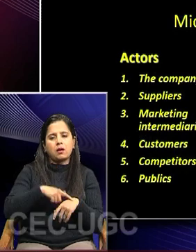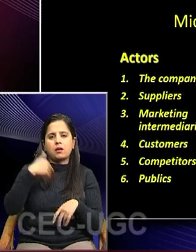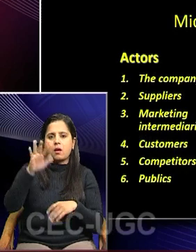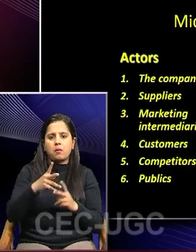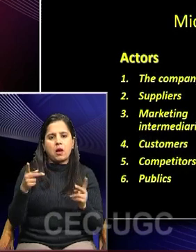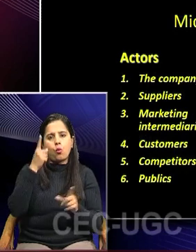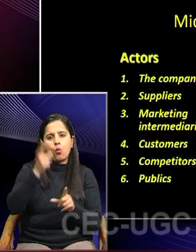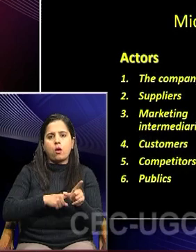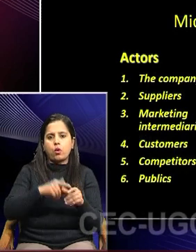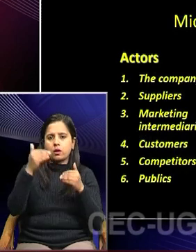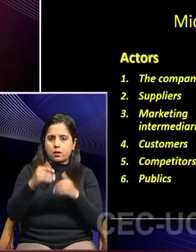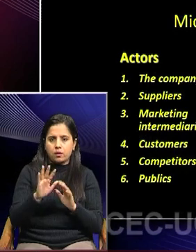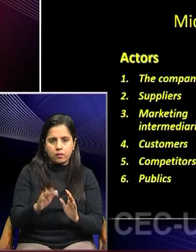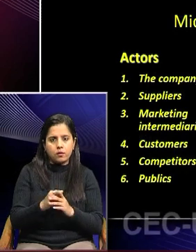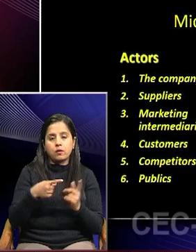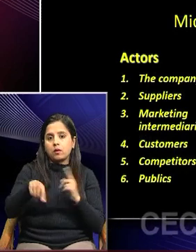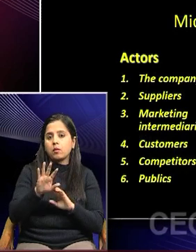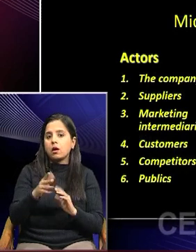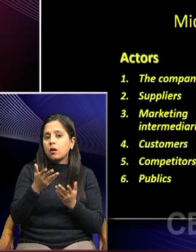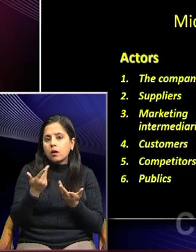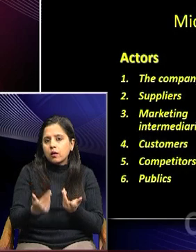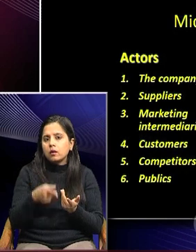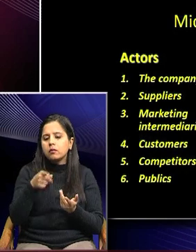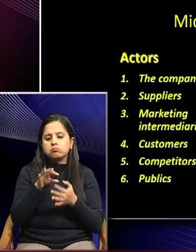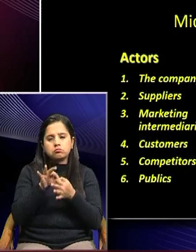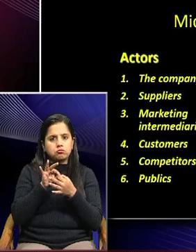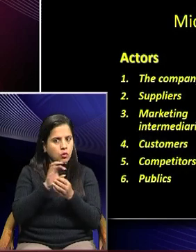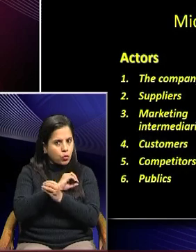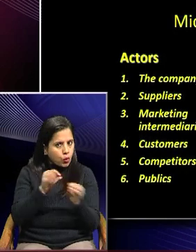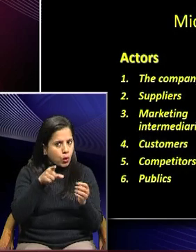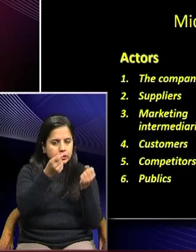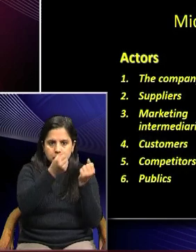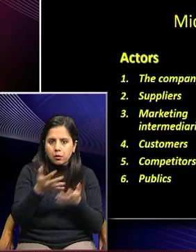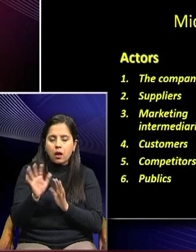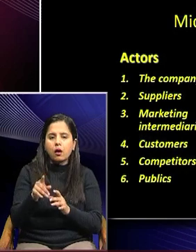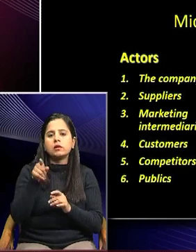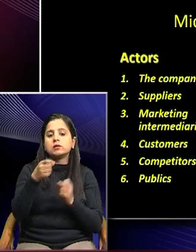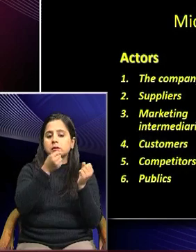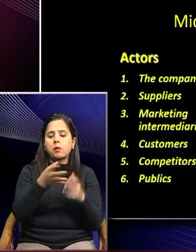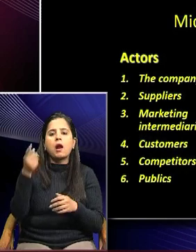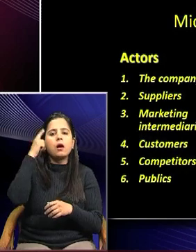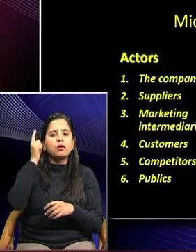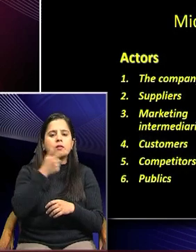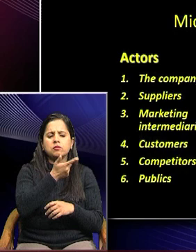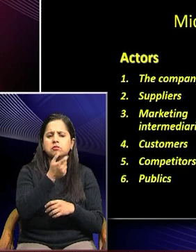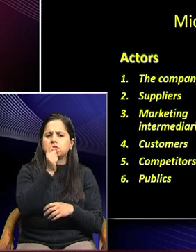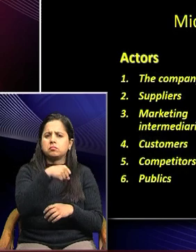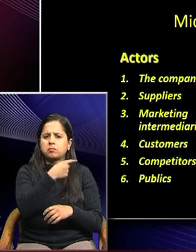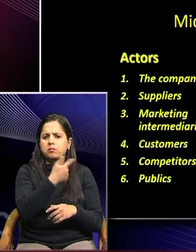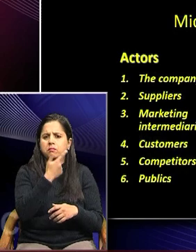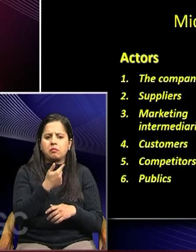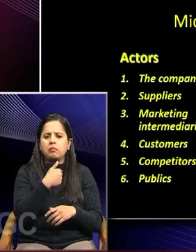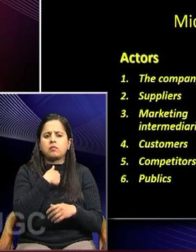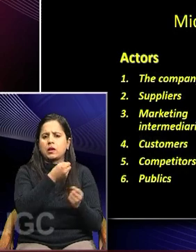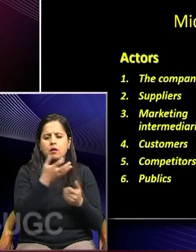in a year, and since you are not having a cordial relationship with your supplier, and supplier thought that yes, I'm not going